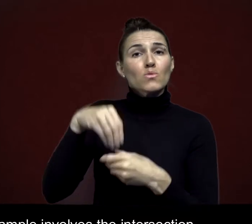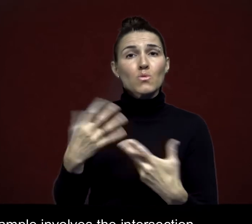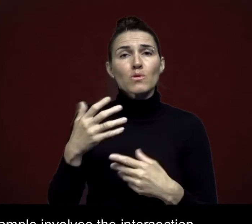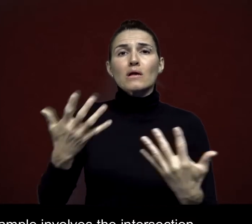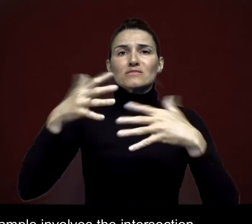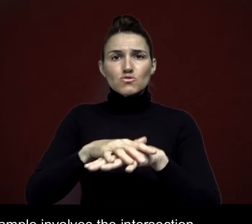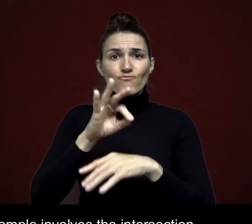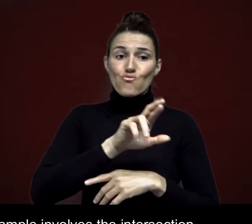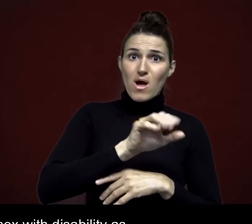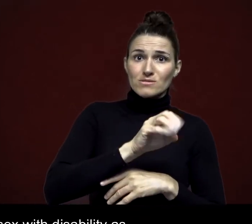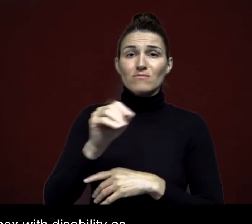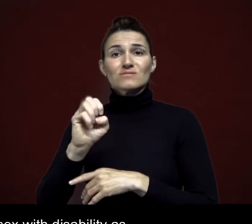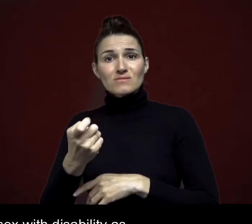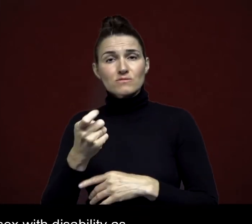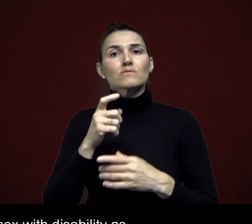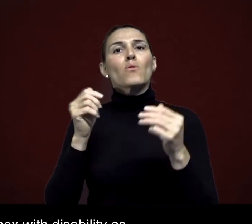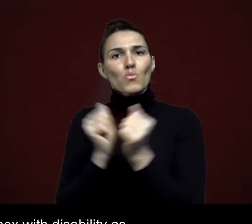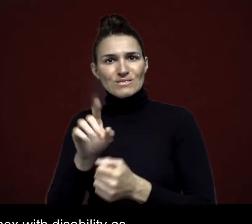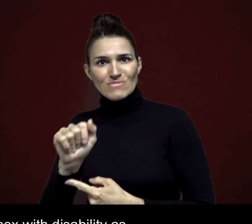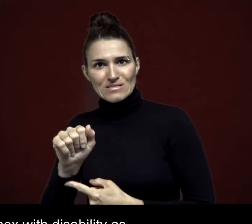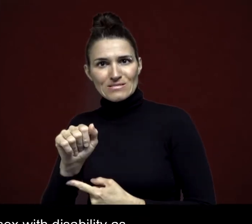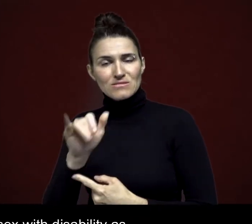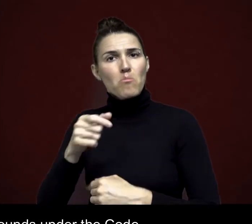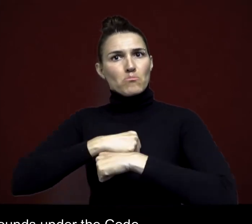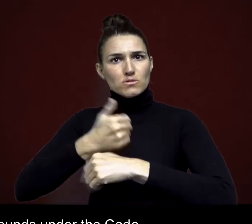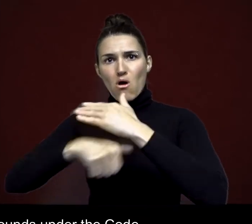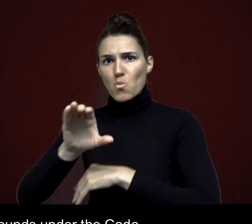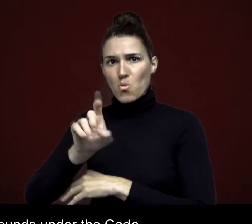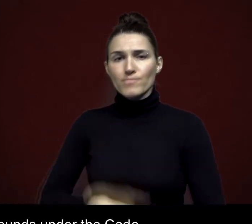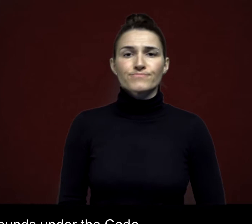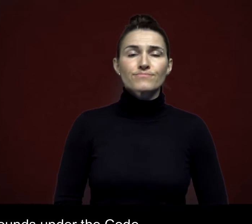involves the intersection of race and sex with disability as protected grounds under the code.